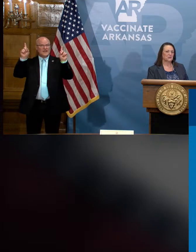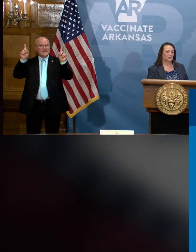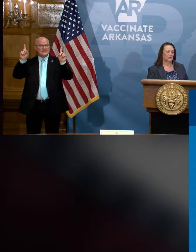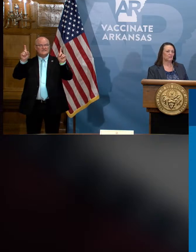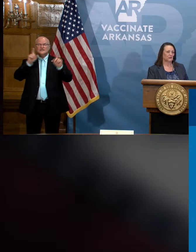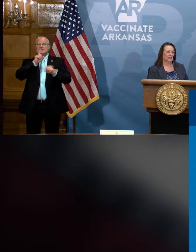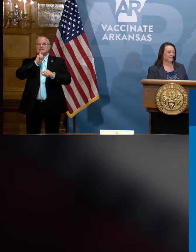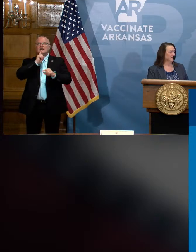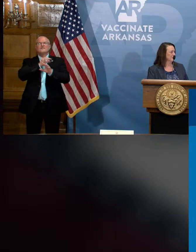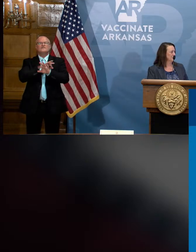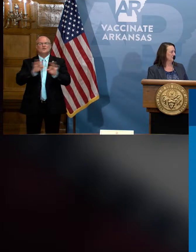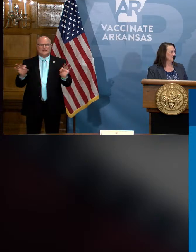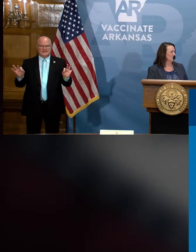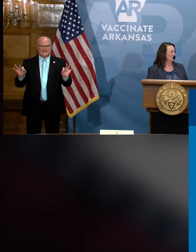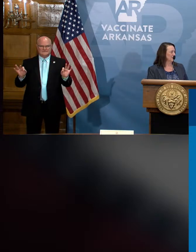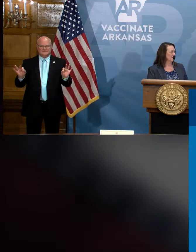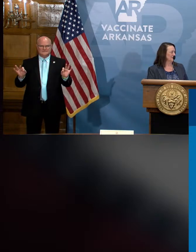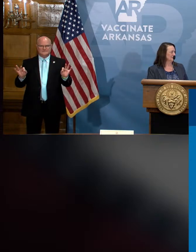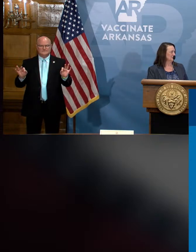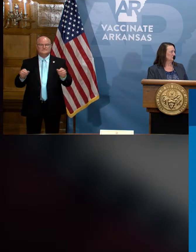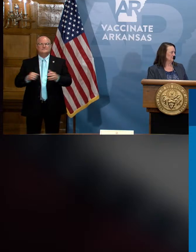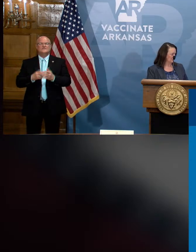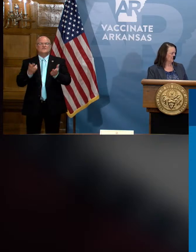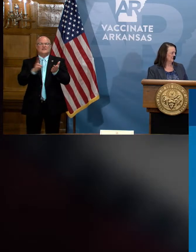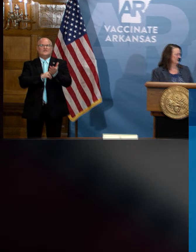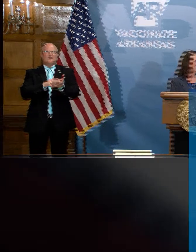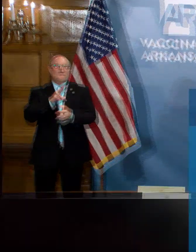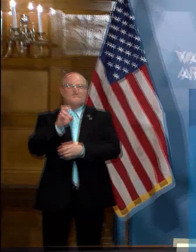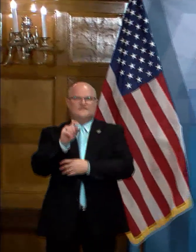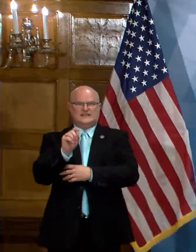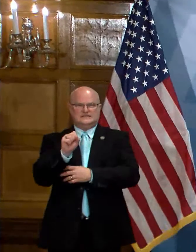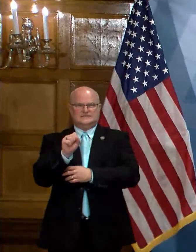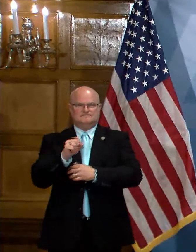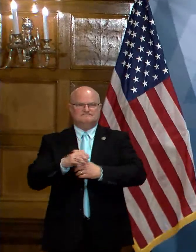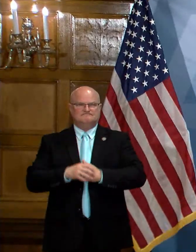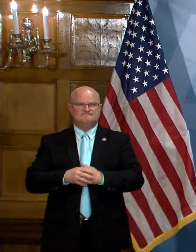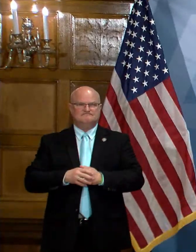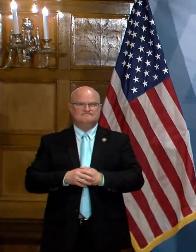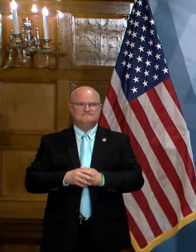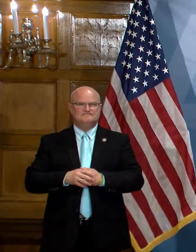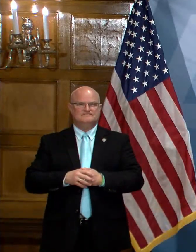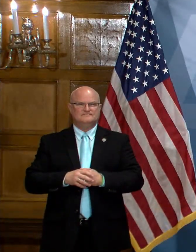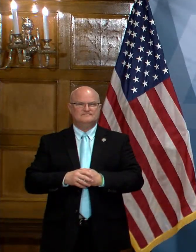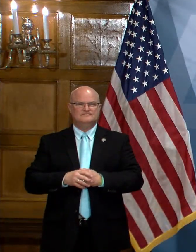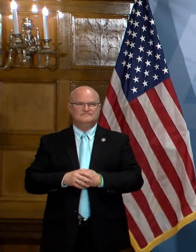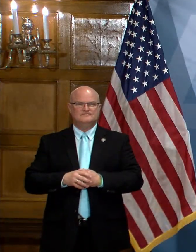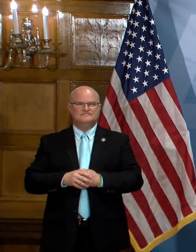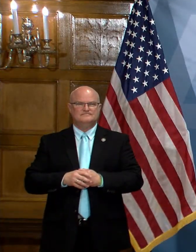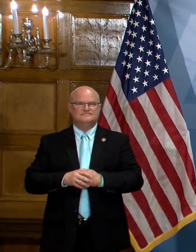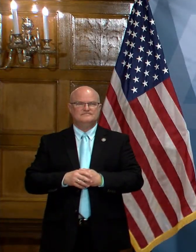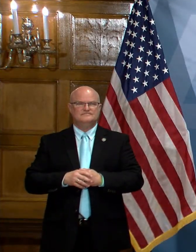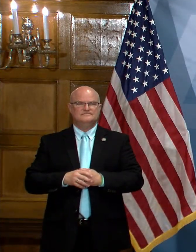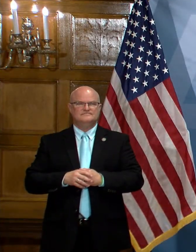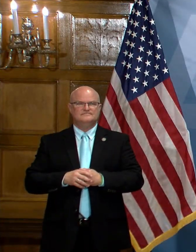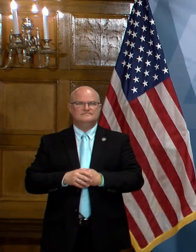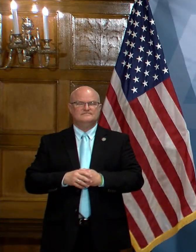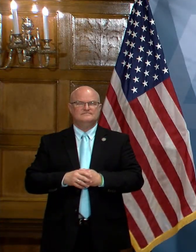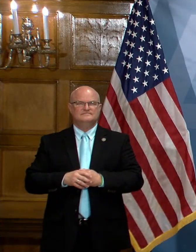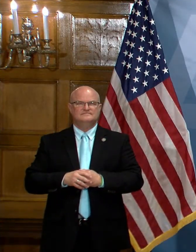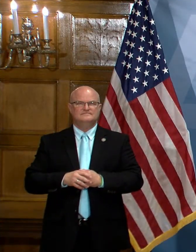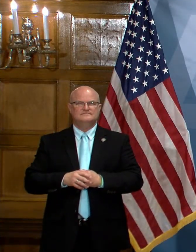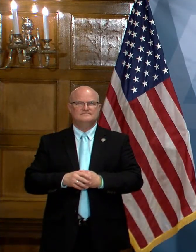and they're absolutely free to enrolled veterans. Next slide. All right.